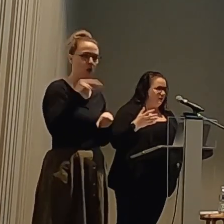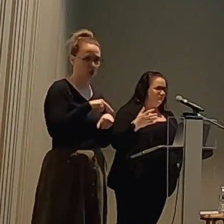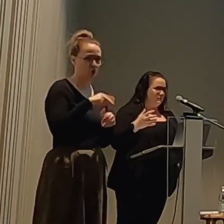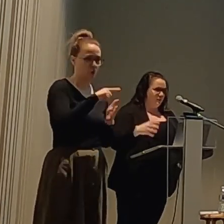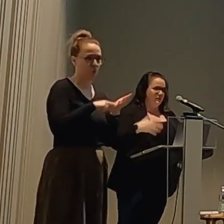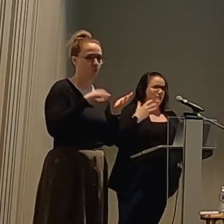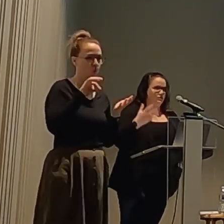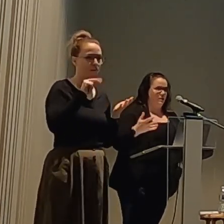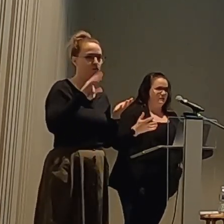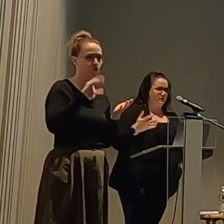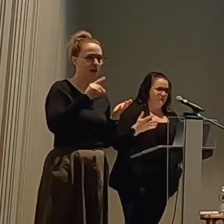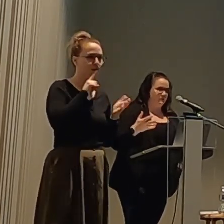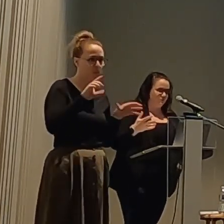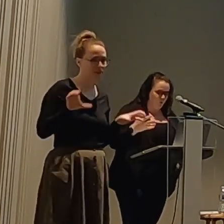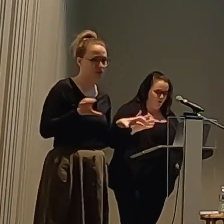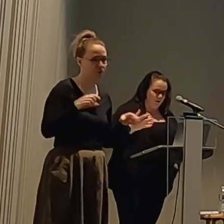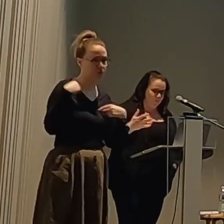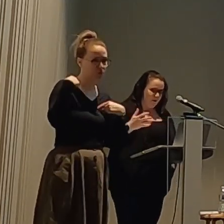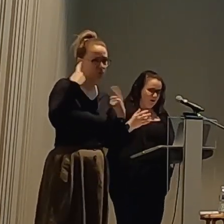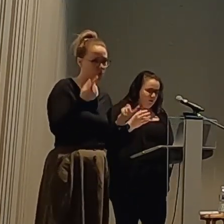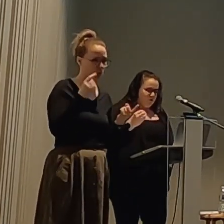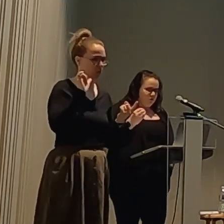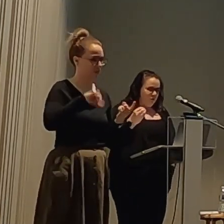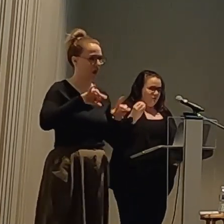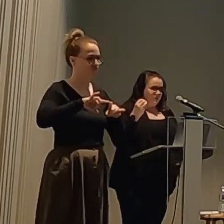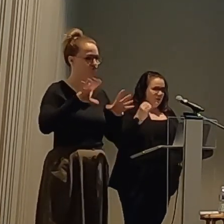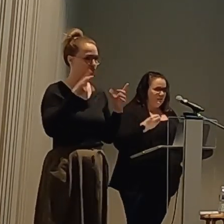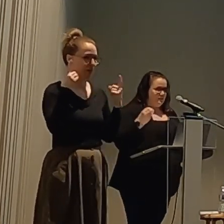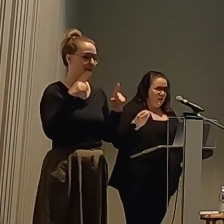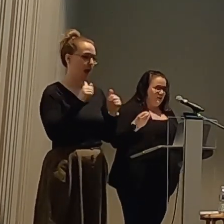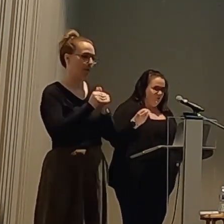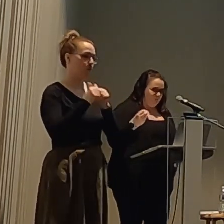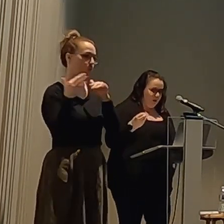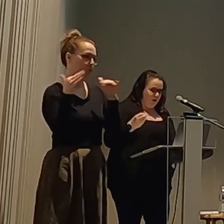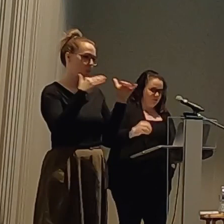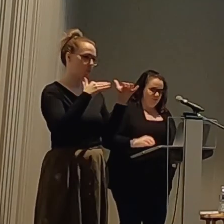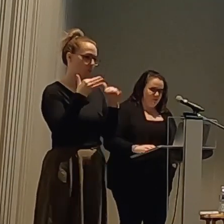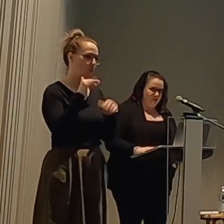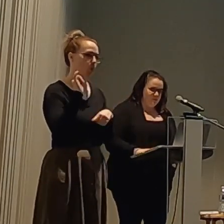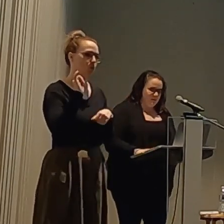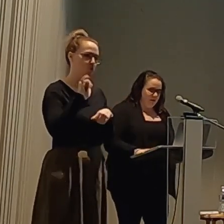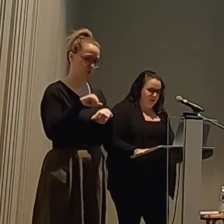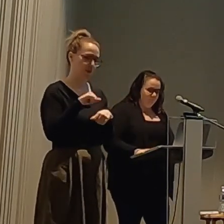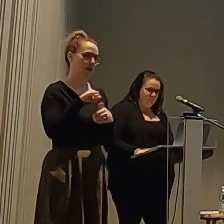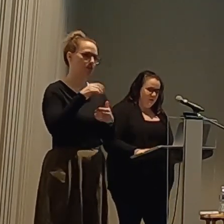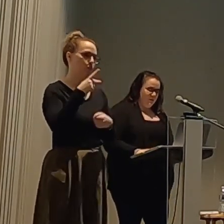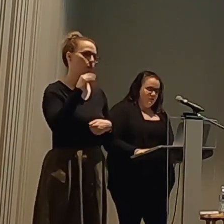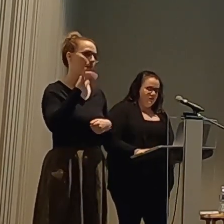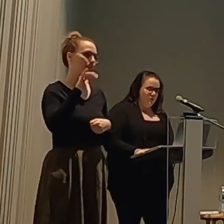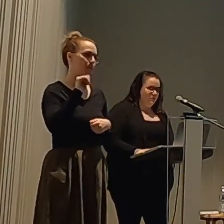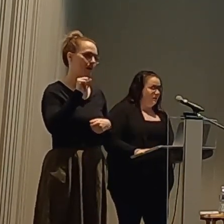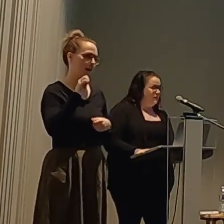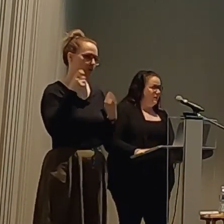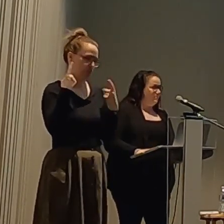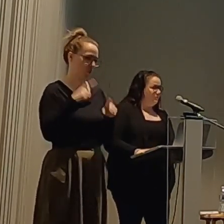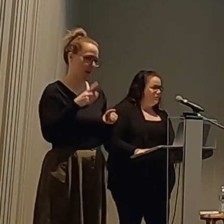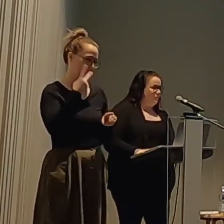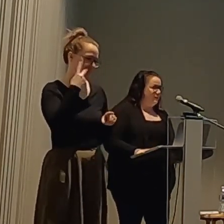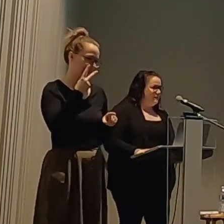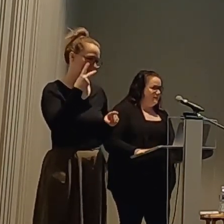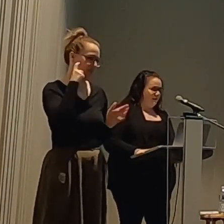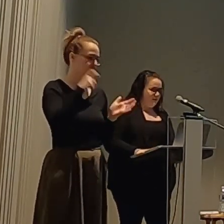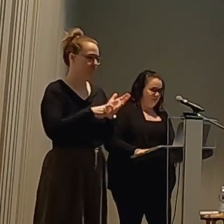was doing, look at the atrocities of war. So that's exactly what Picasso ended up seeing. So on